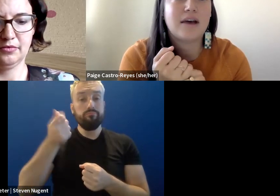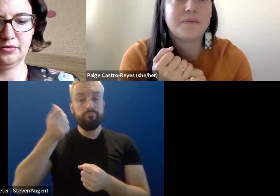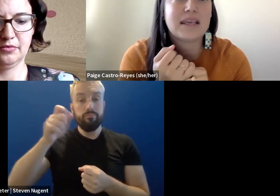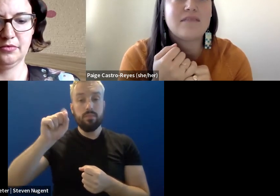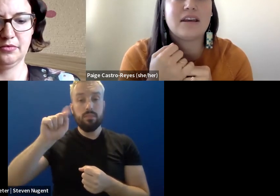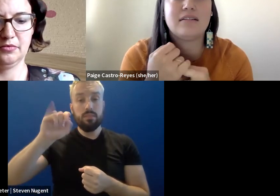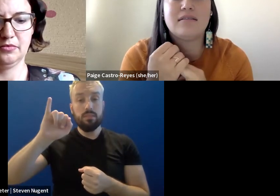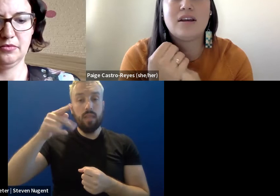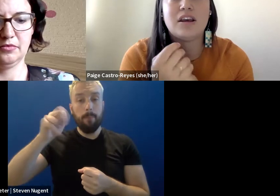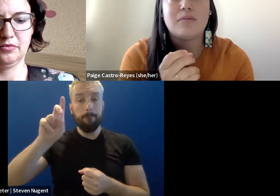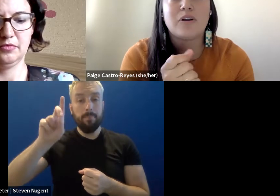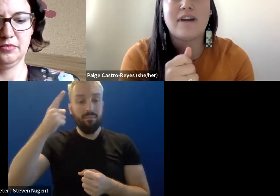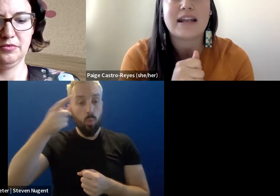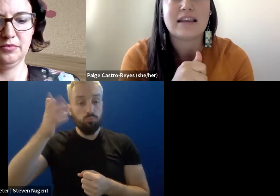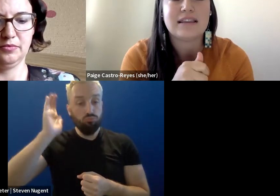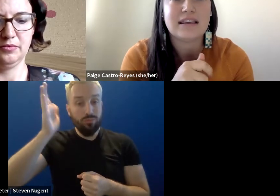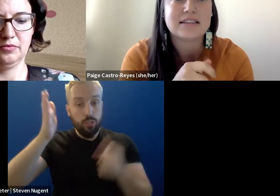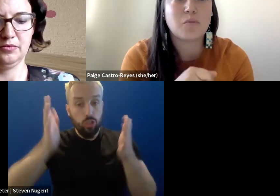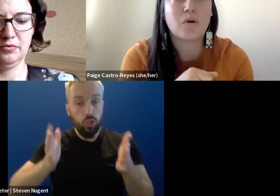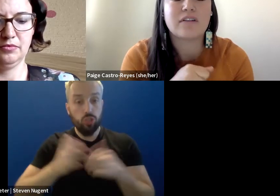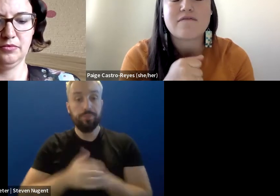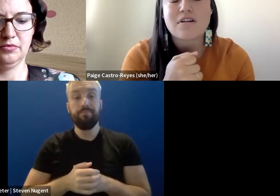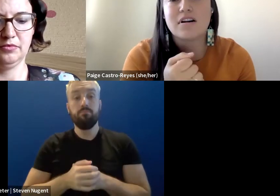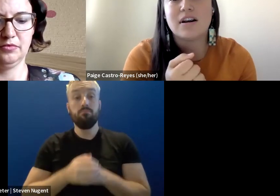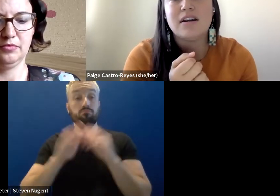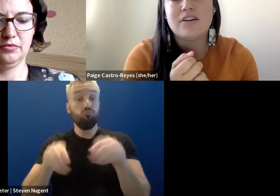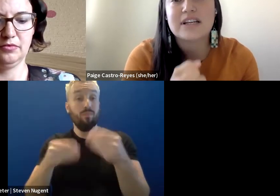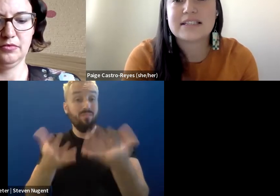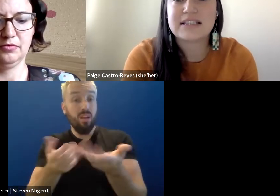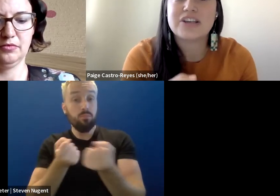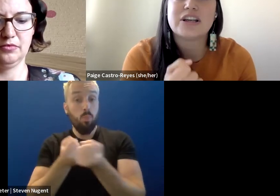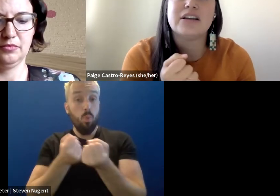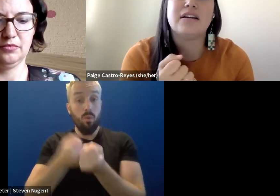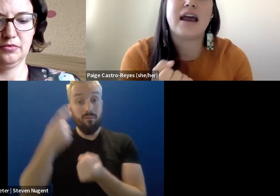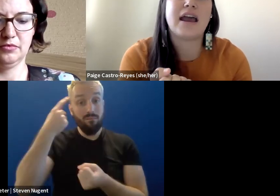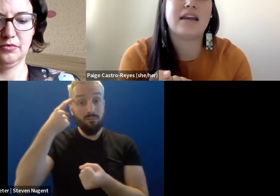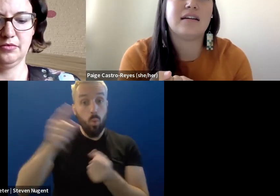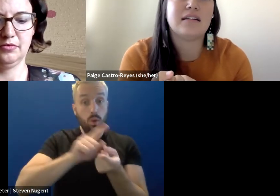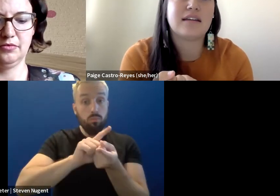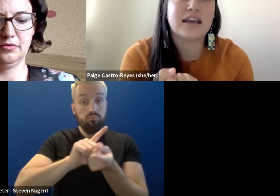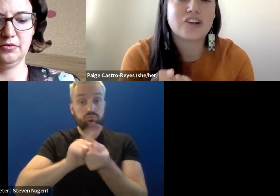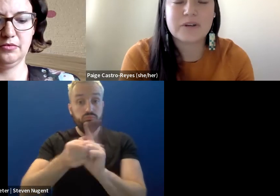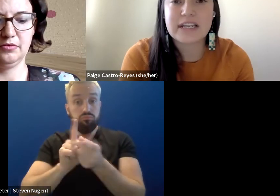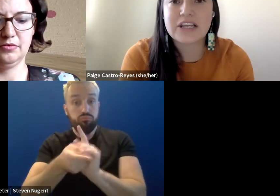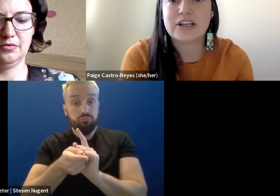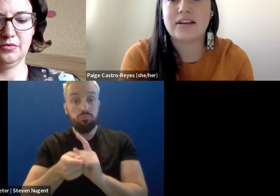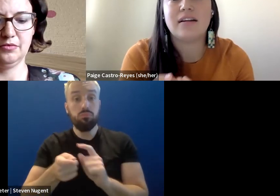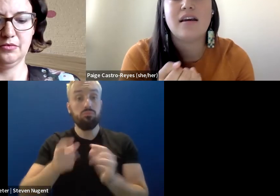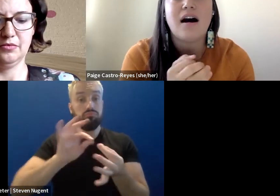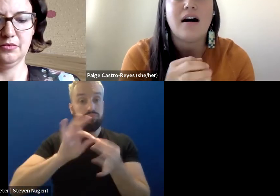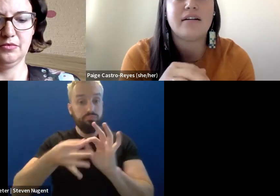and even providing the support for translation and